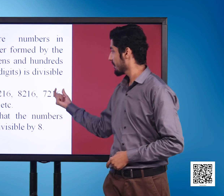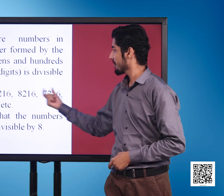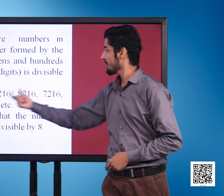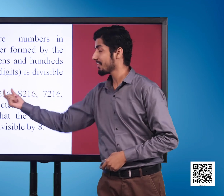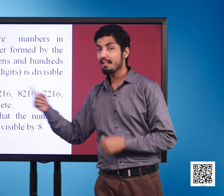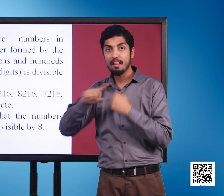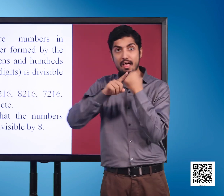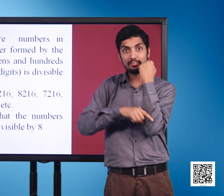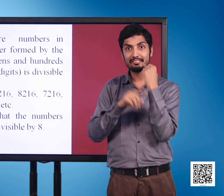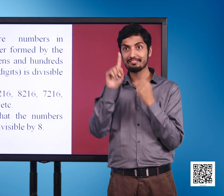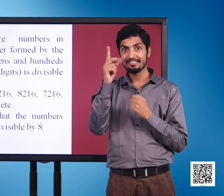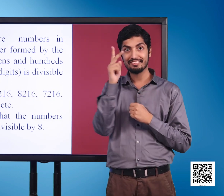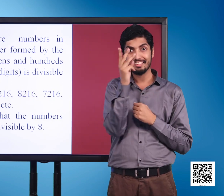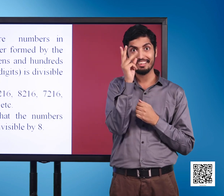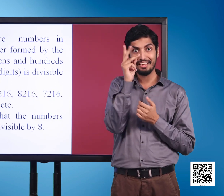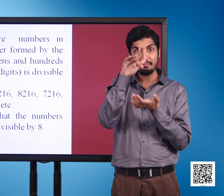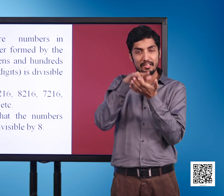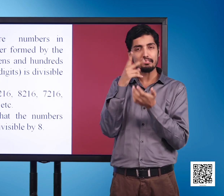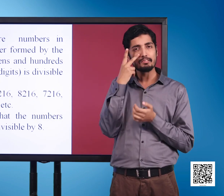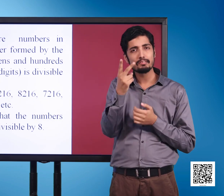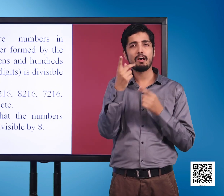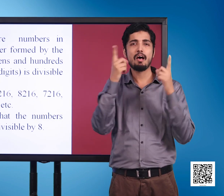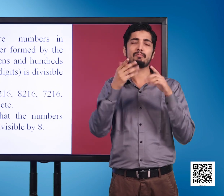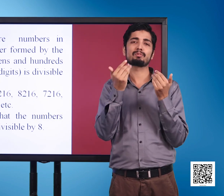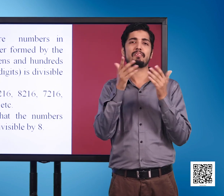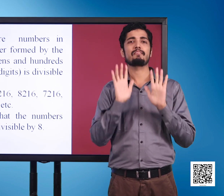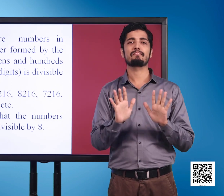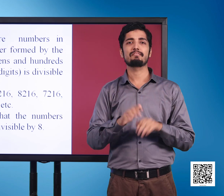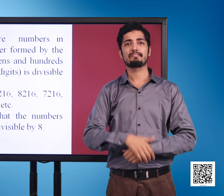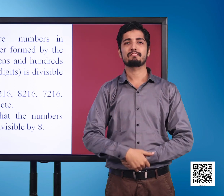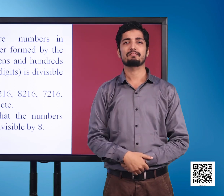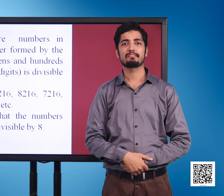You will find that the numbers themselves are divisible by 8.